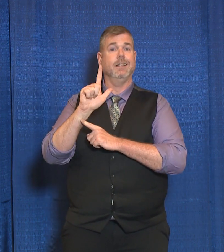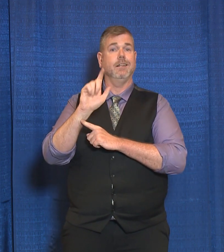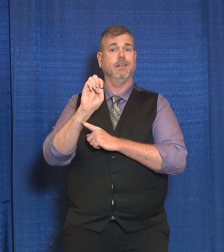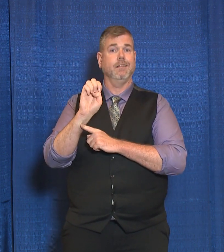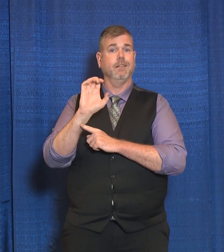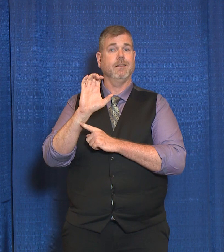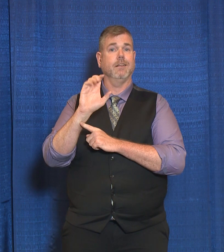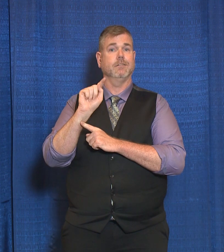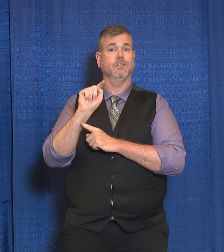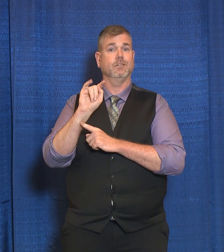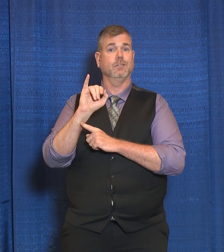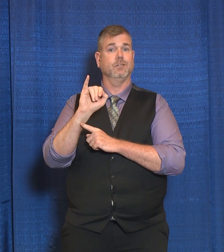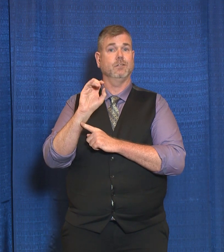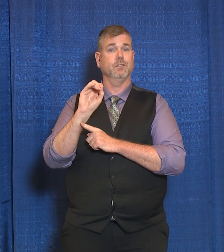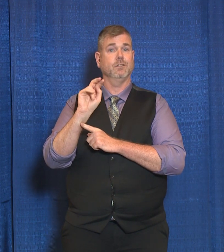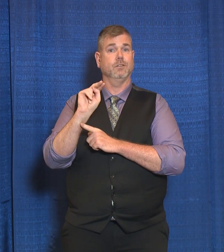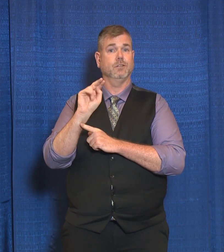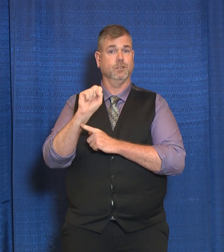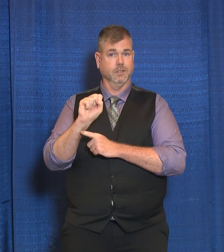www.sos.ca.gov/elections/voters-choice-act/.